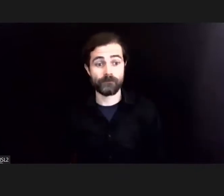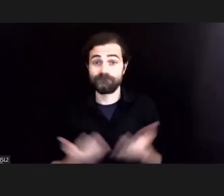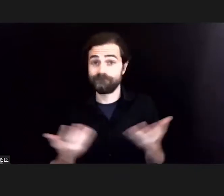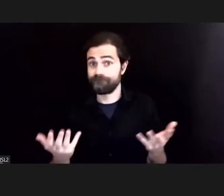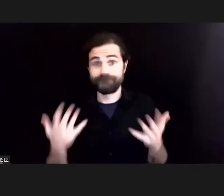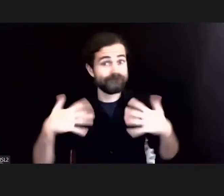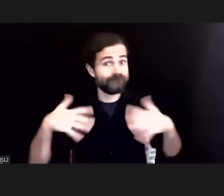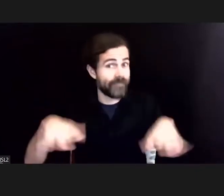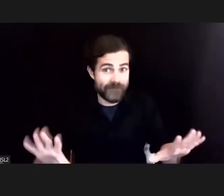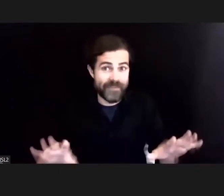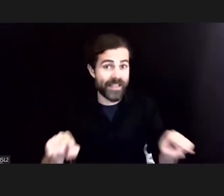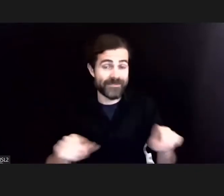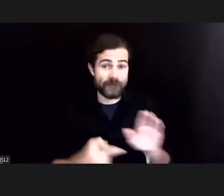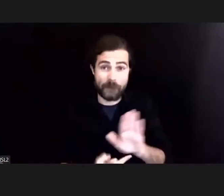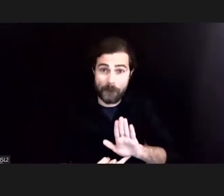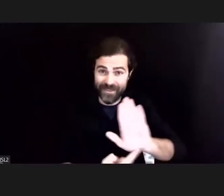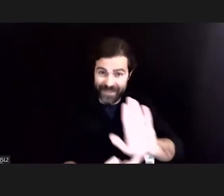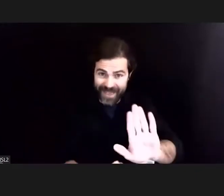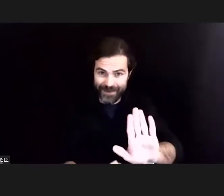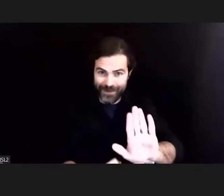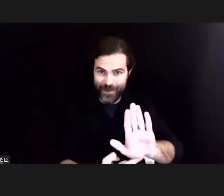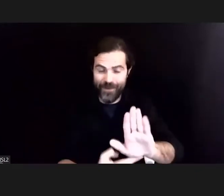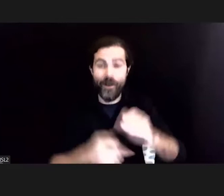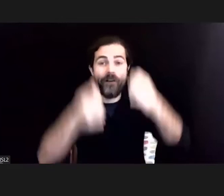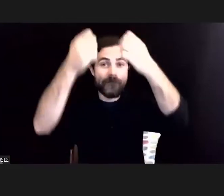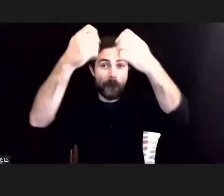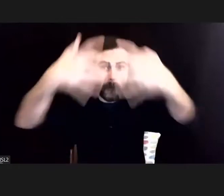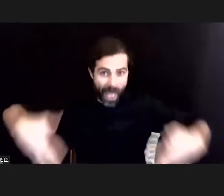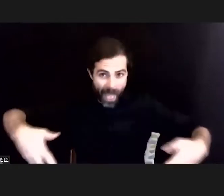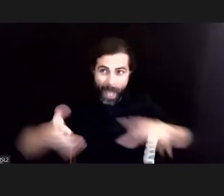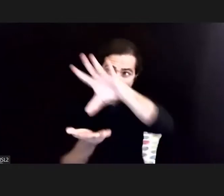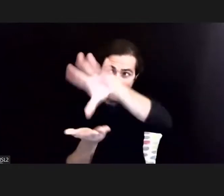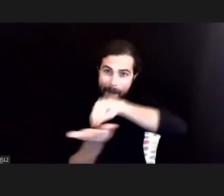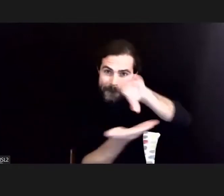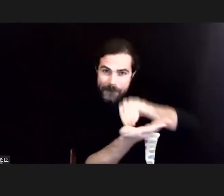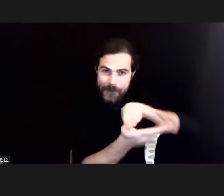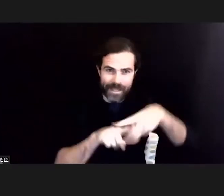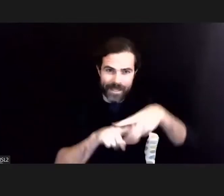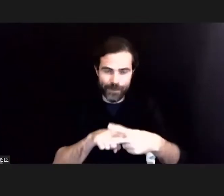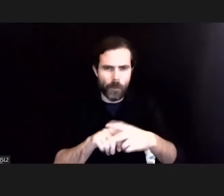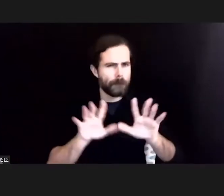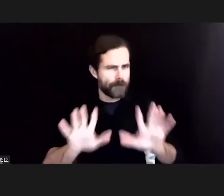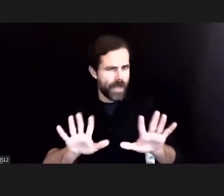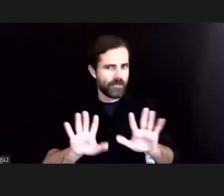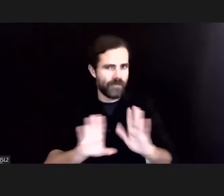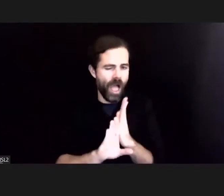mapping tool. But first, we are going to come back to the new project part.